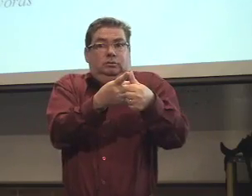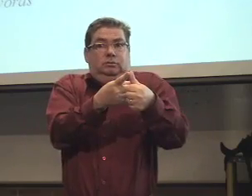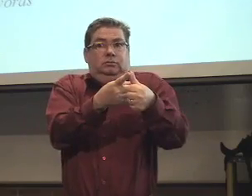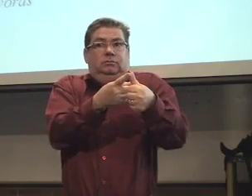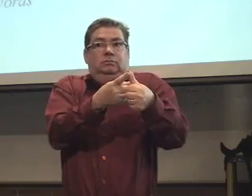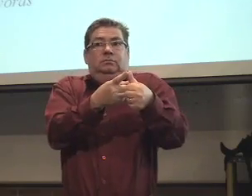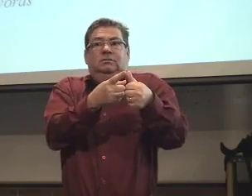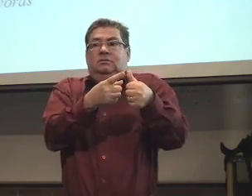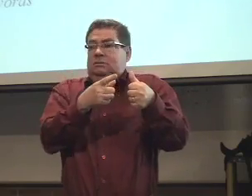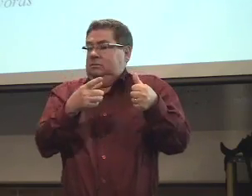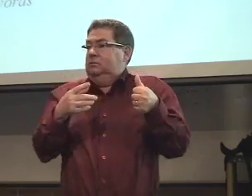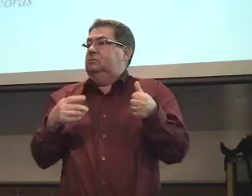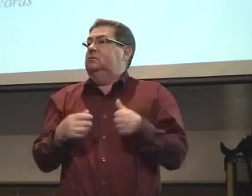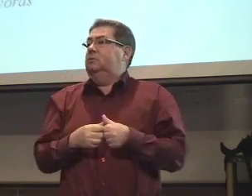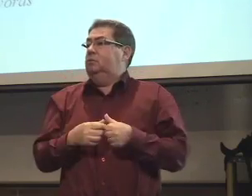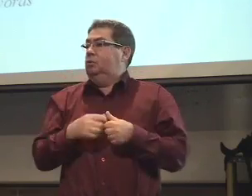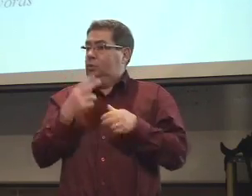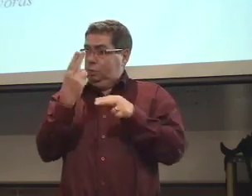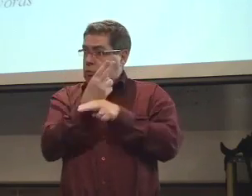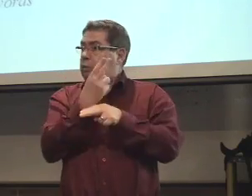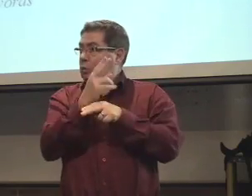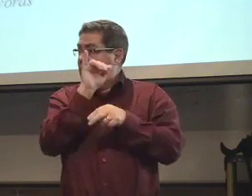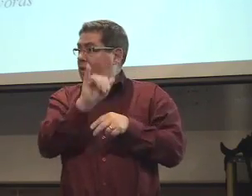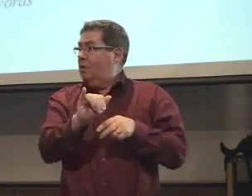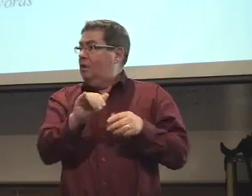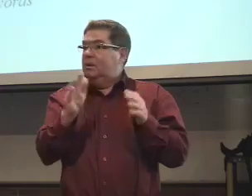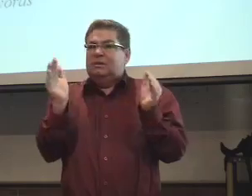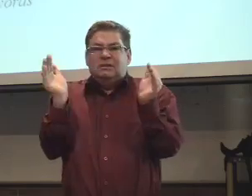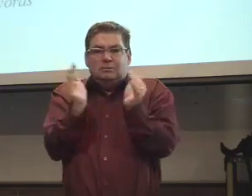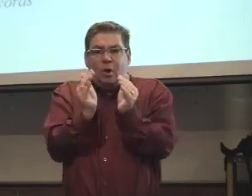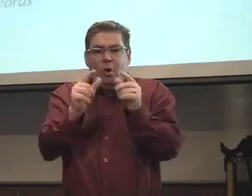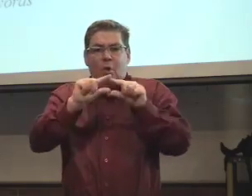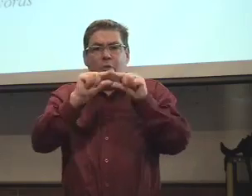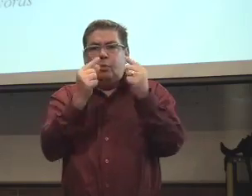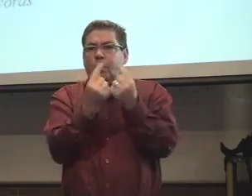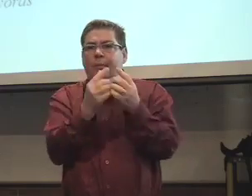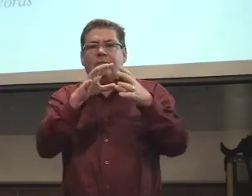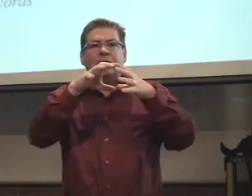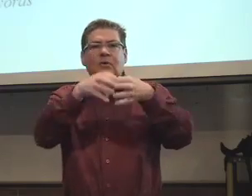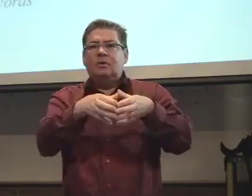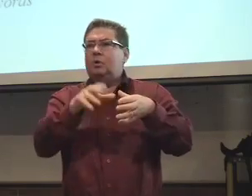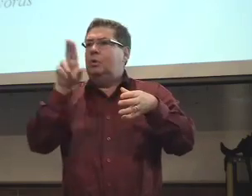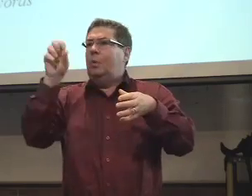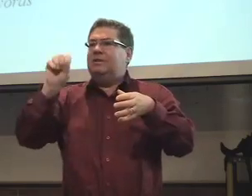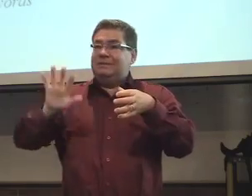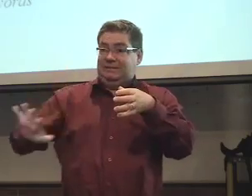for years and years and years, and only small pockets in the United States